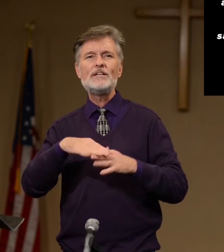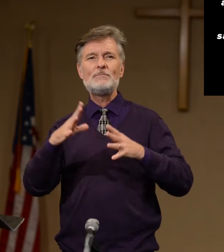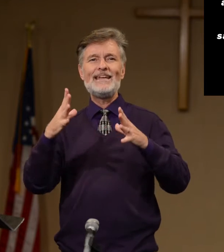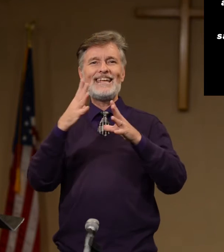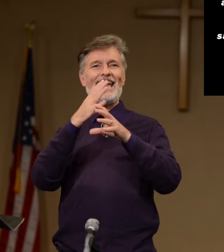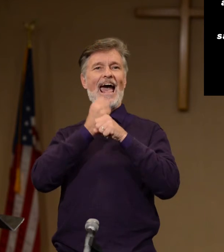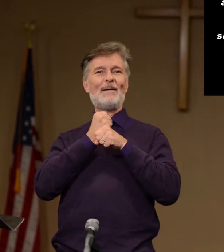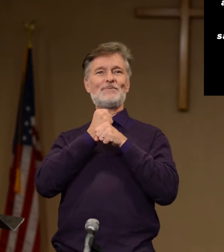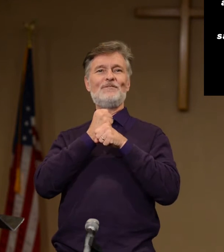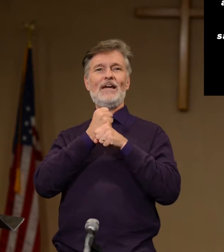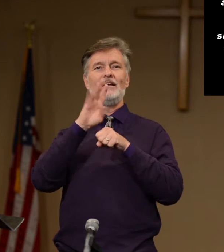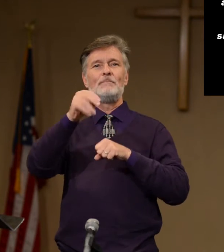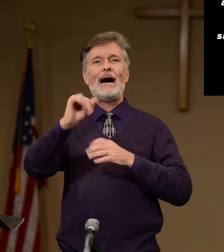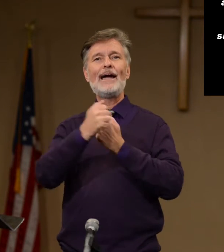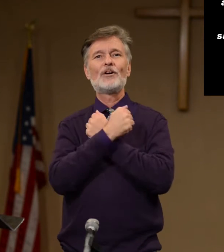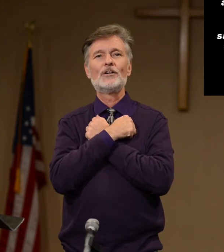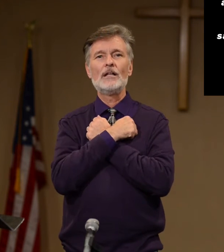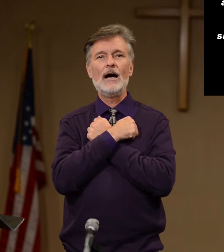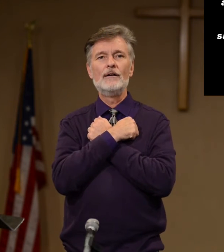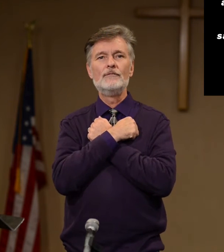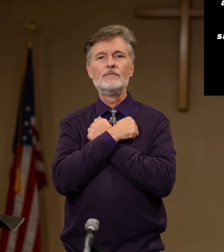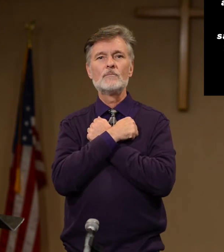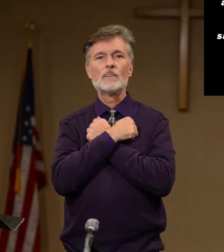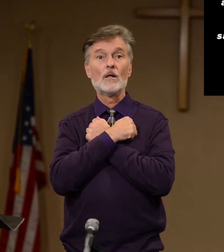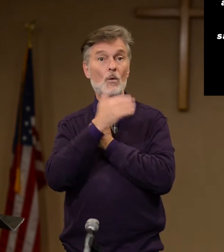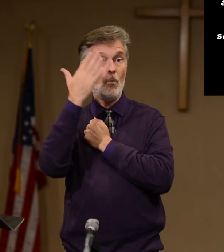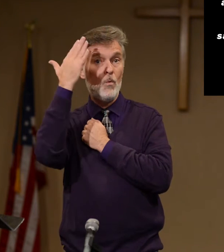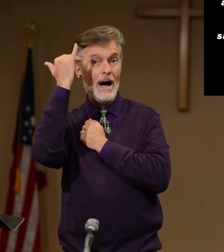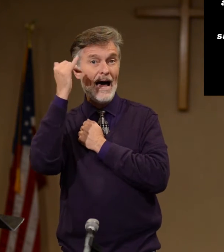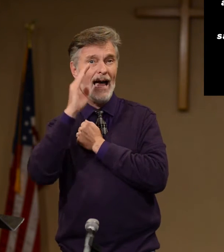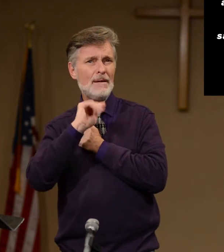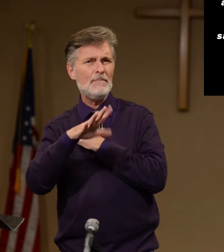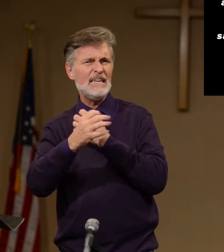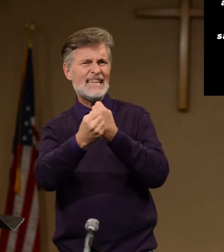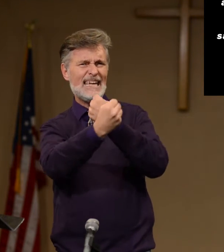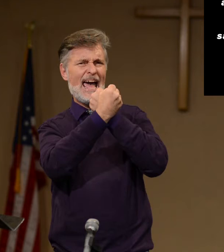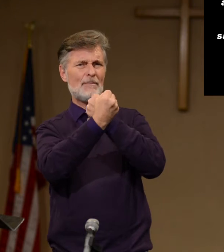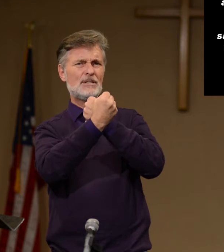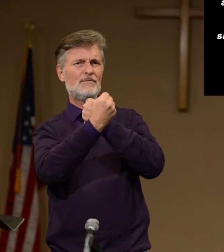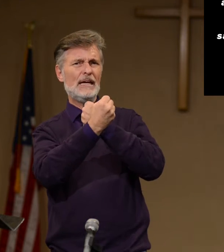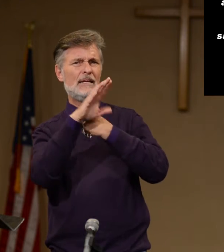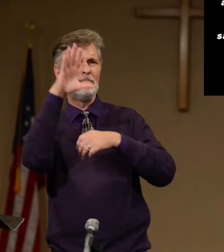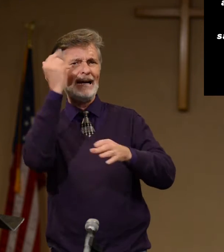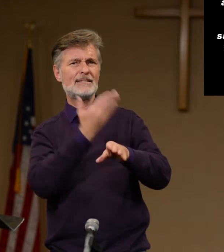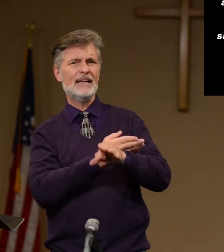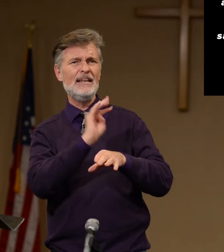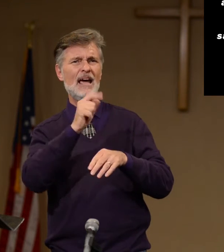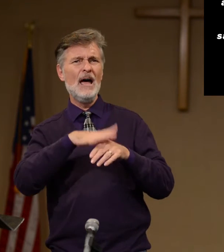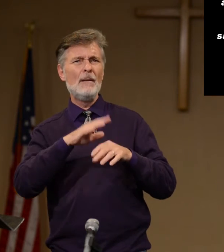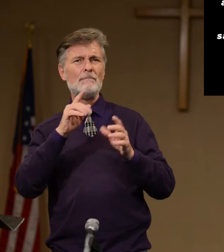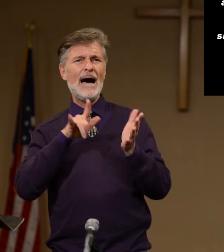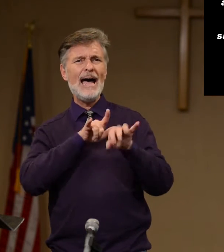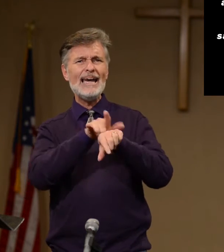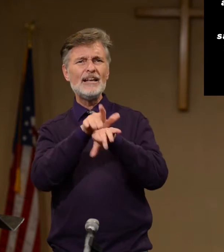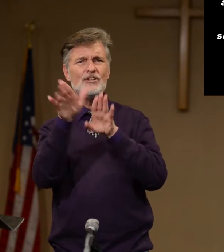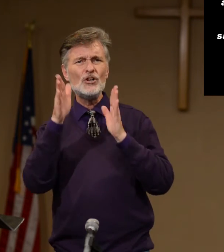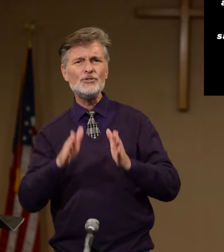be captivated by her love." Why be captivated, my son, by an